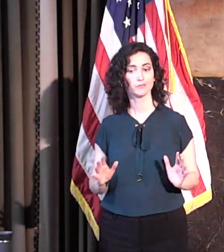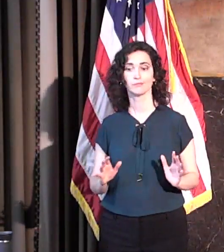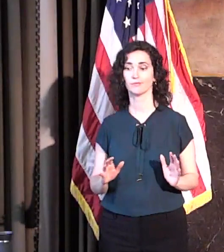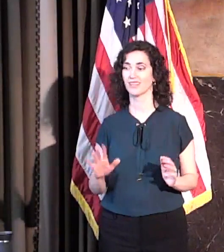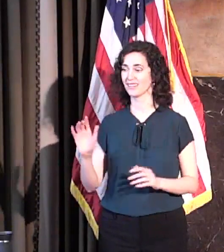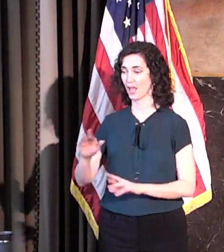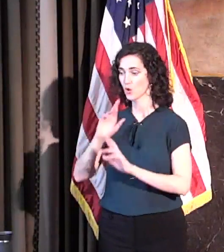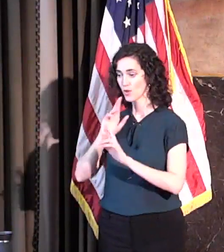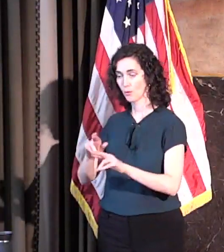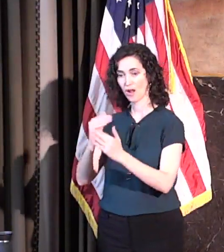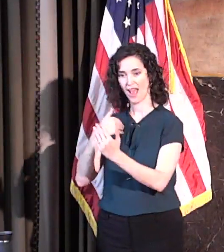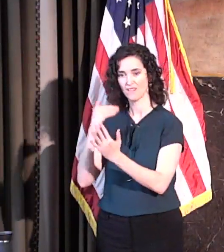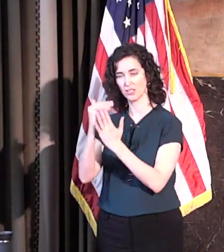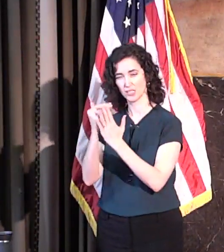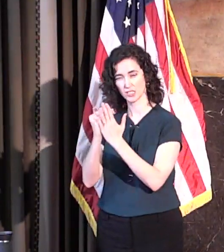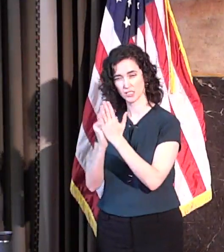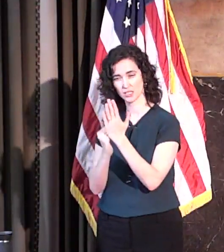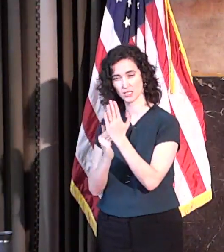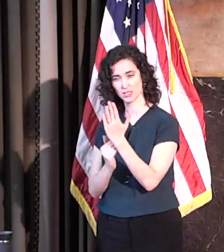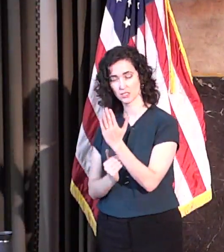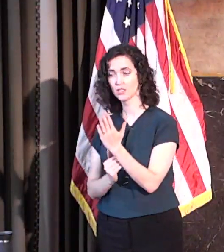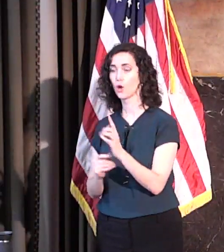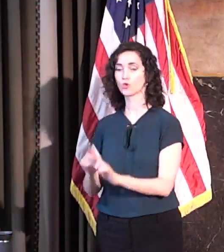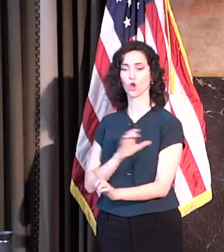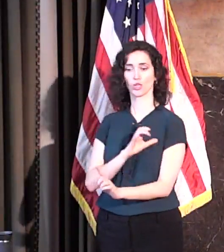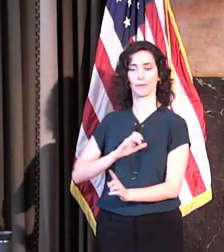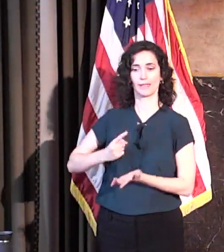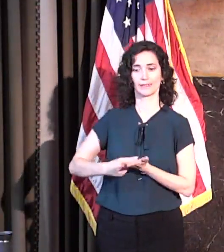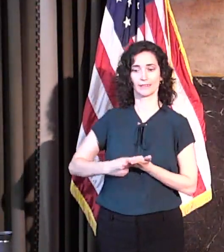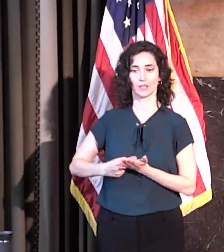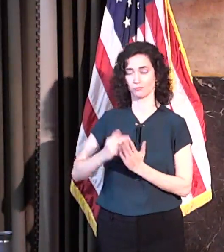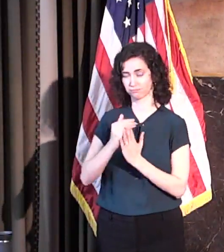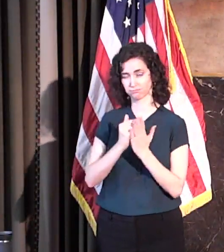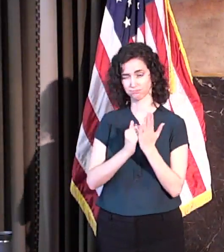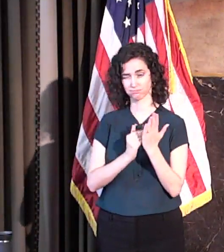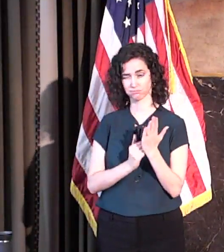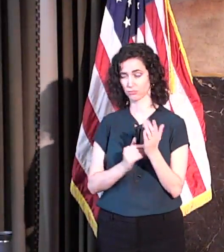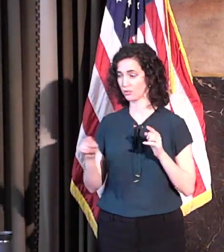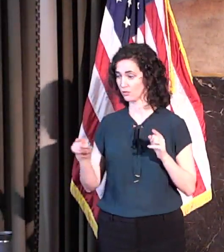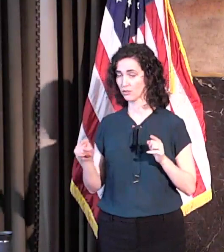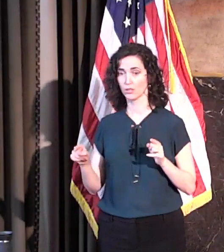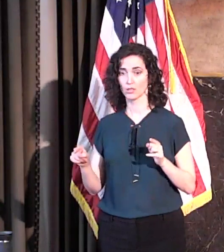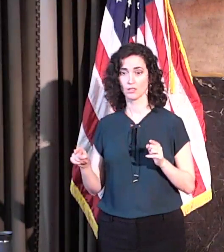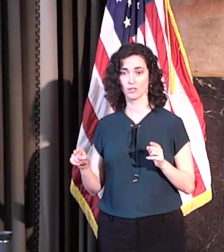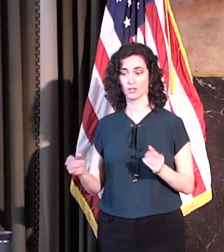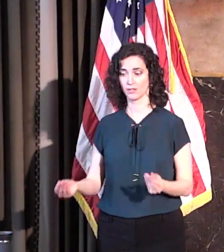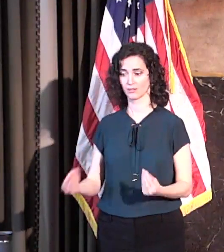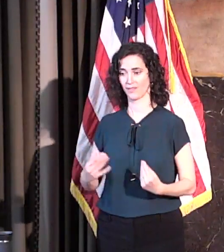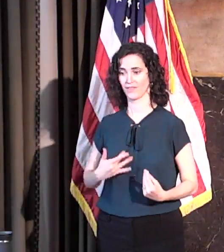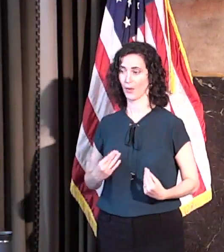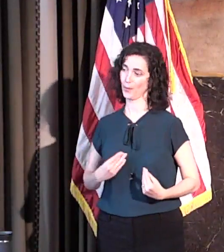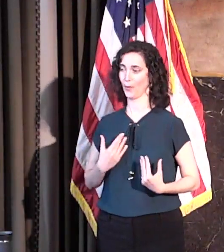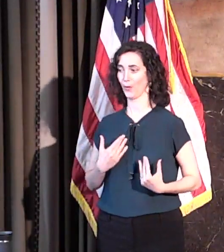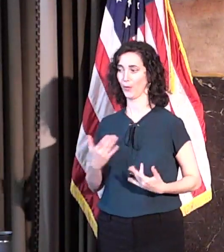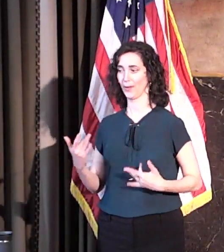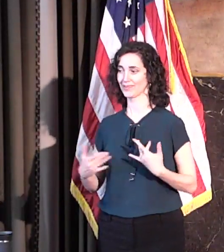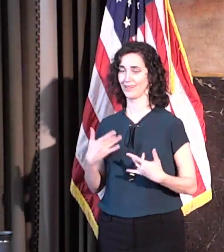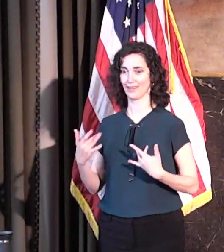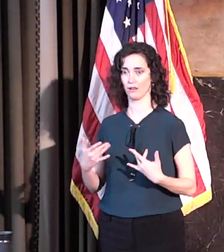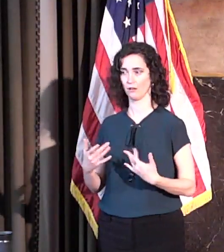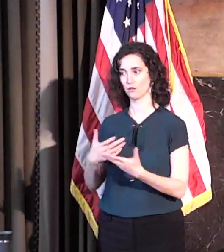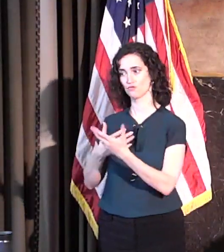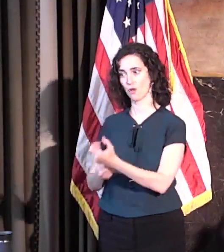in the report, the things that are being discussed in committee, none of those things can make you feel really good about the way things